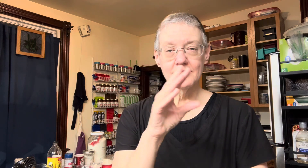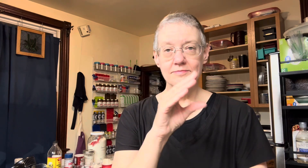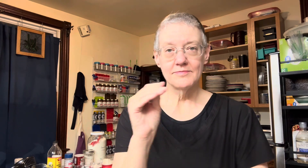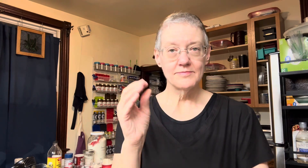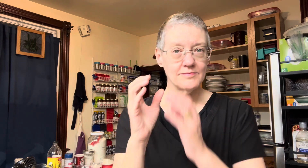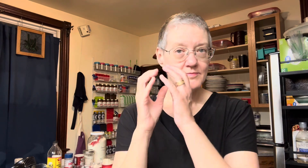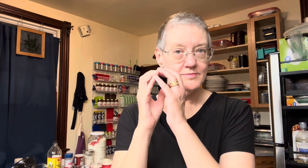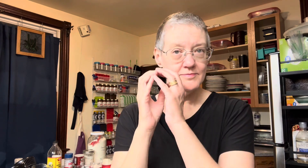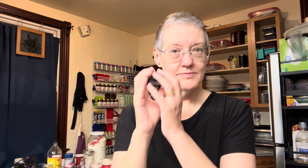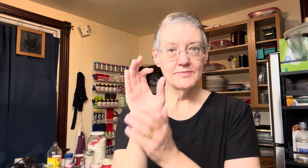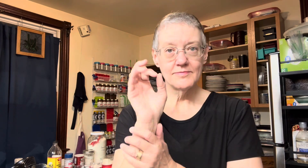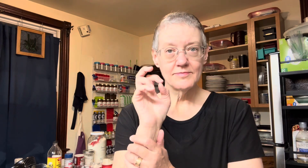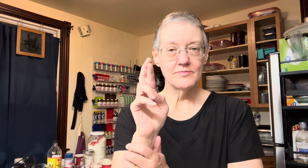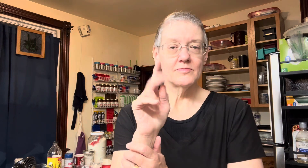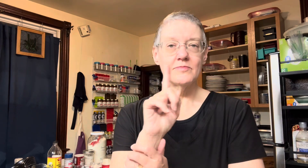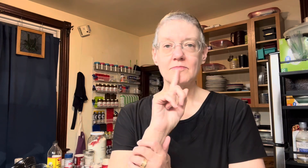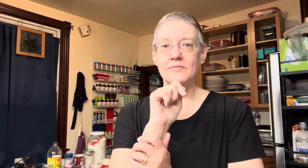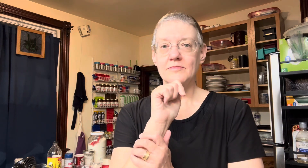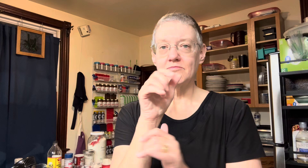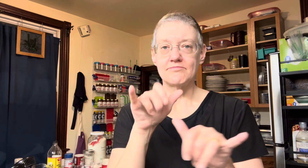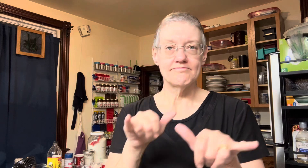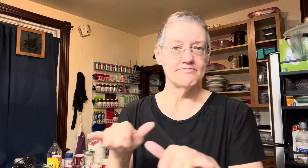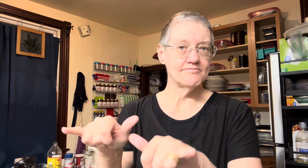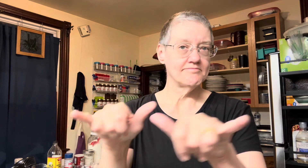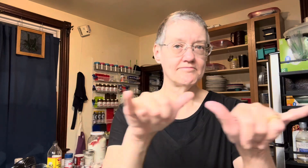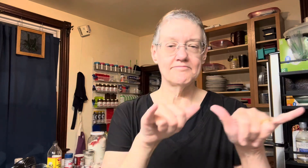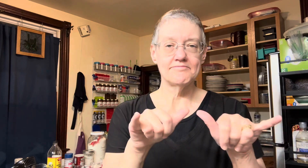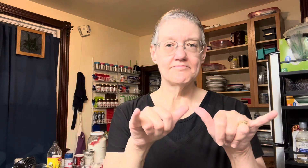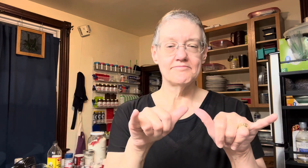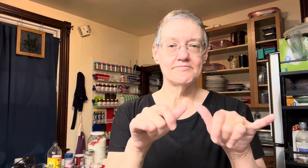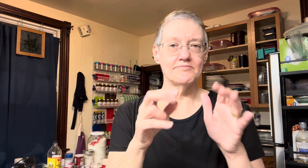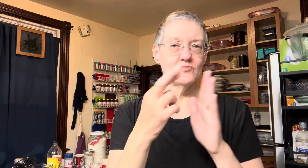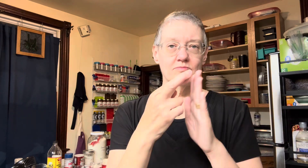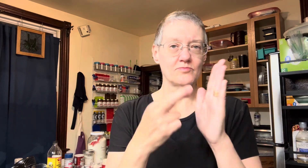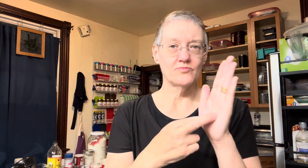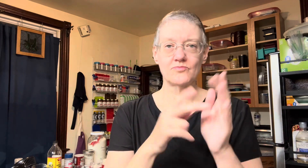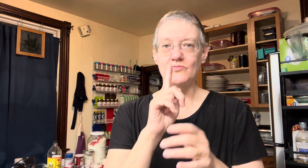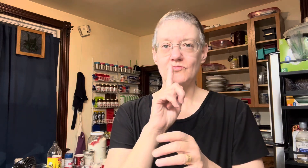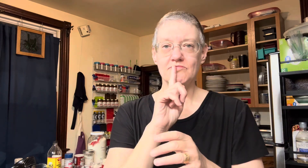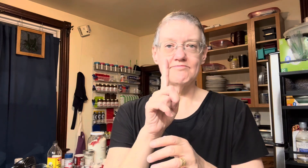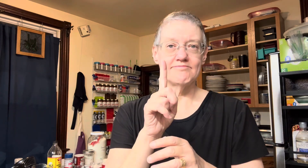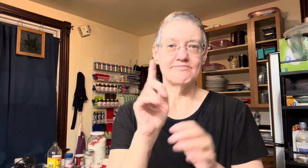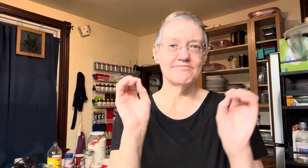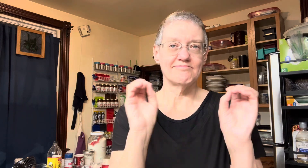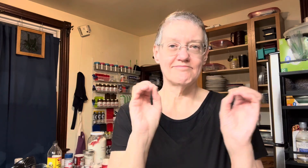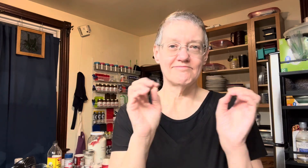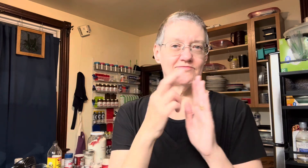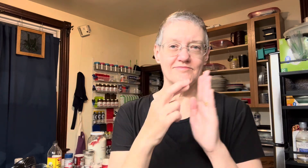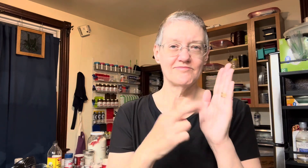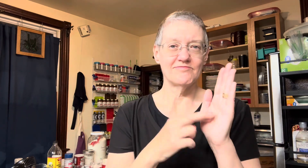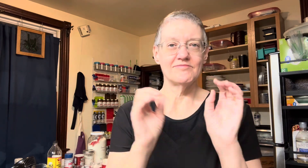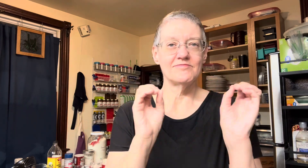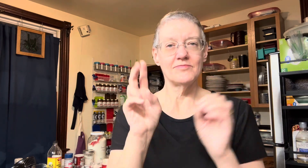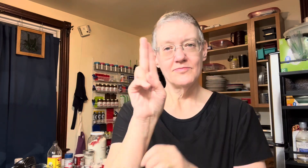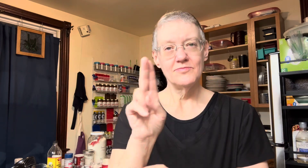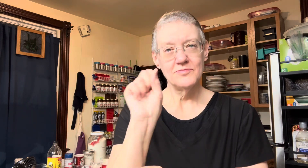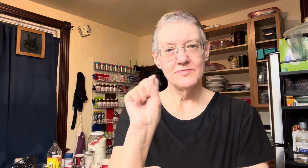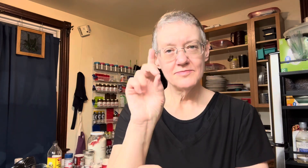flour and coconut flour, they're not standardized. The USDA doesn't have a standard for those. Not like